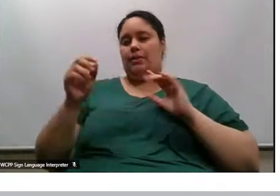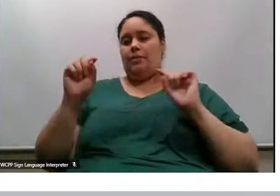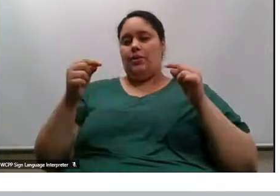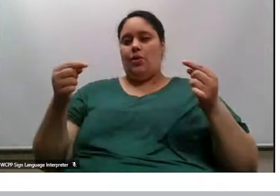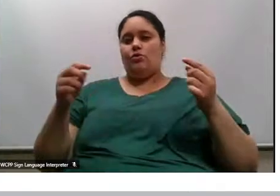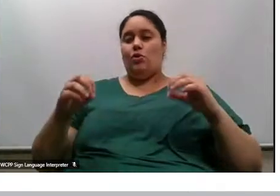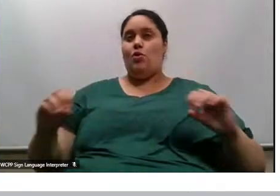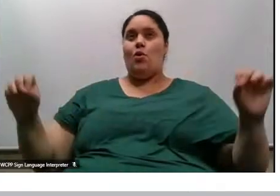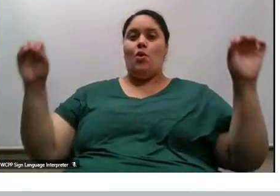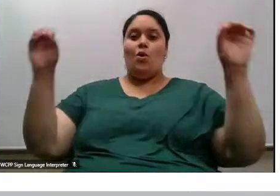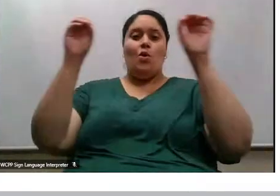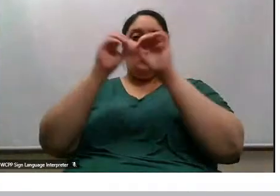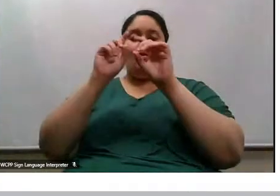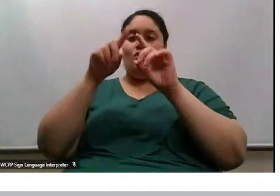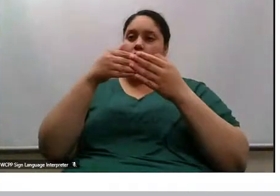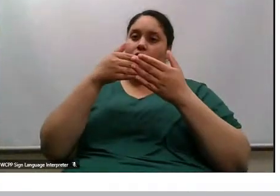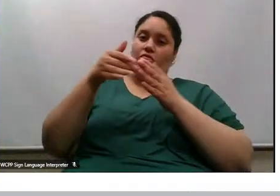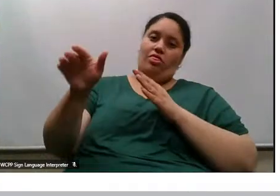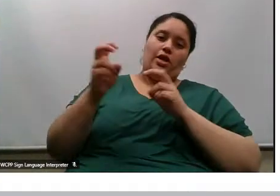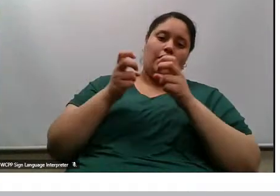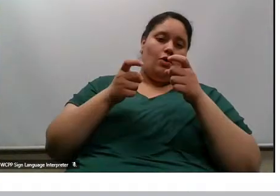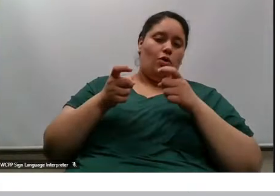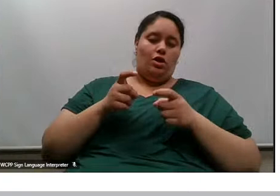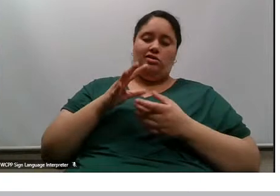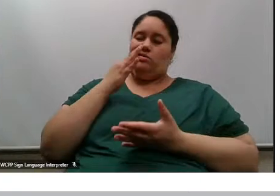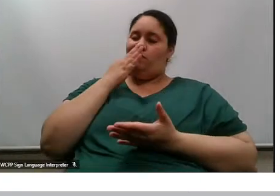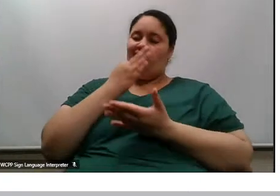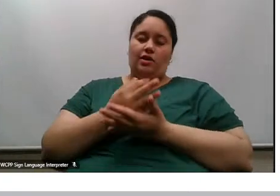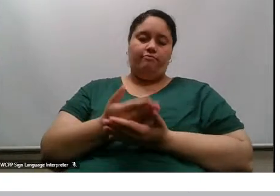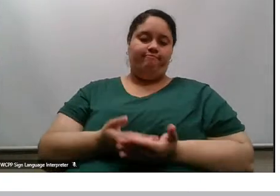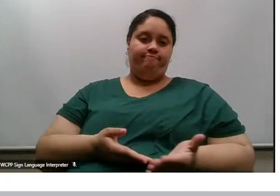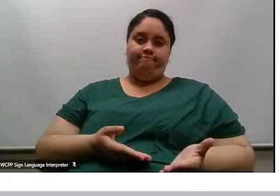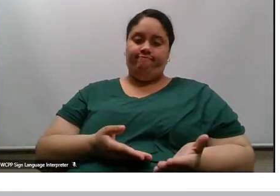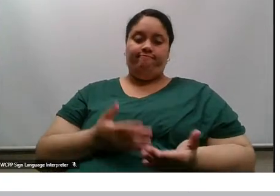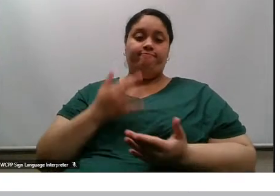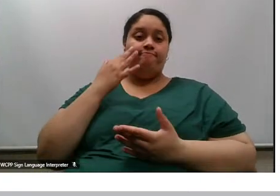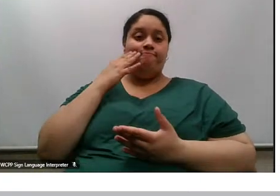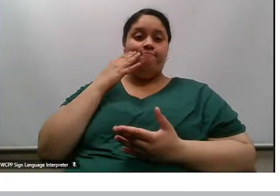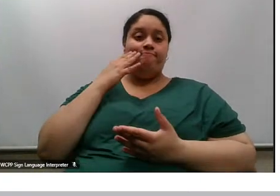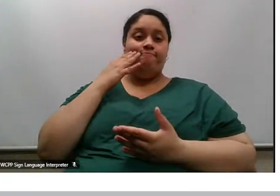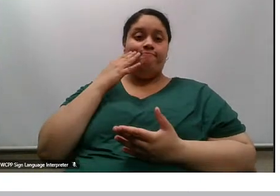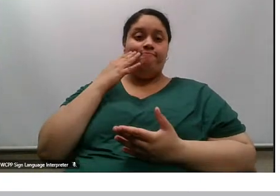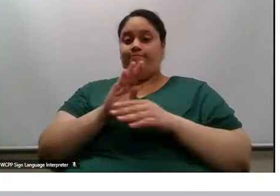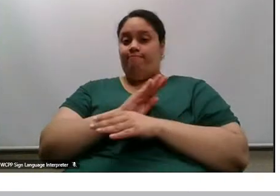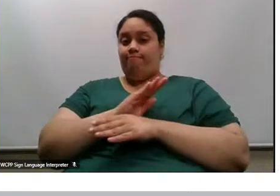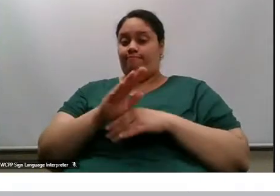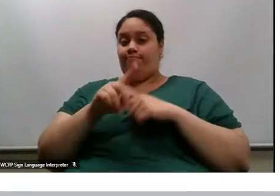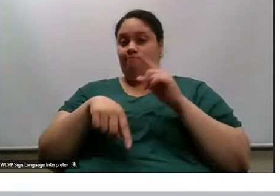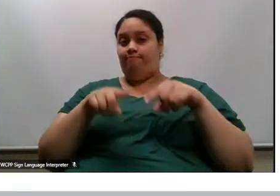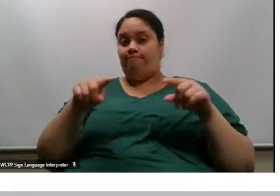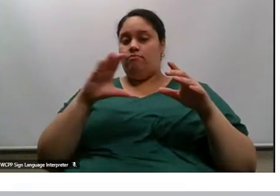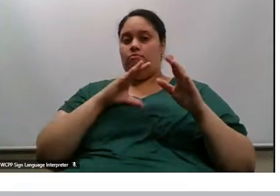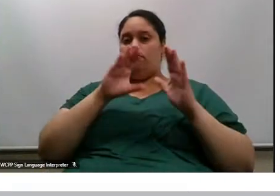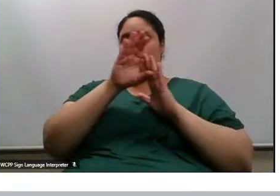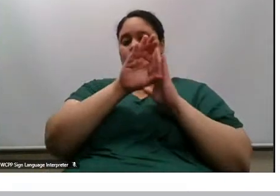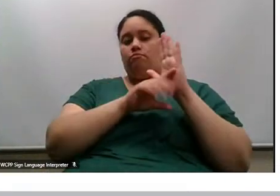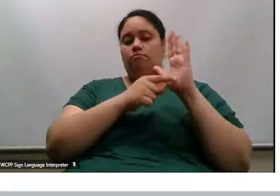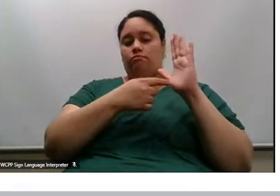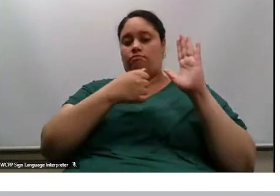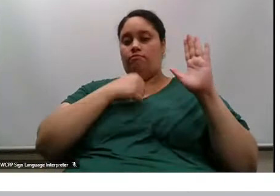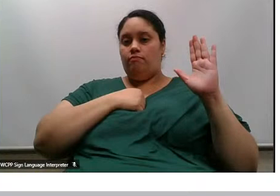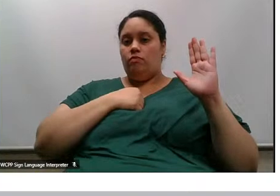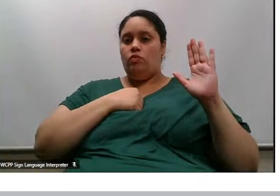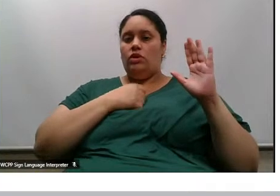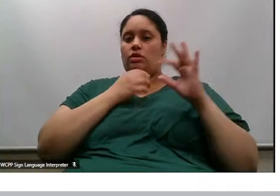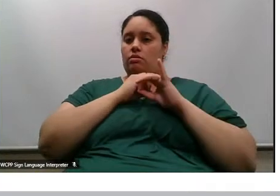regulation. It is simply a matter of fact. When it comes to conducting business and so forth, our constitution essentially is also